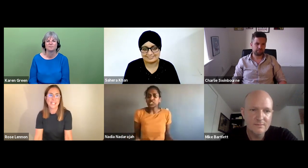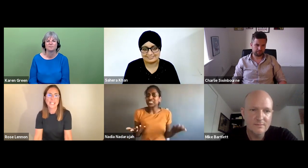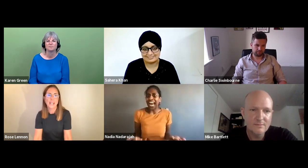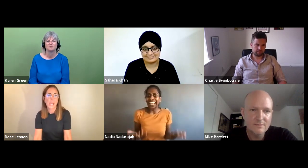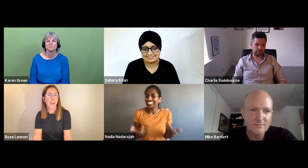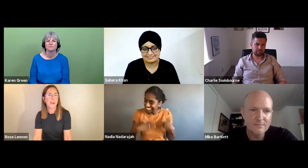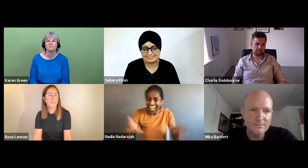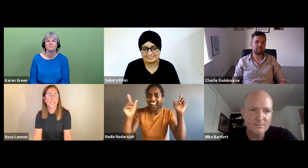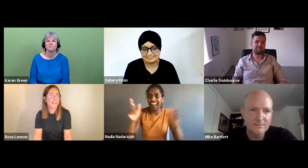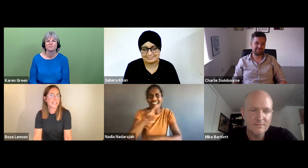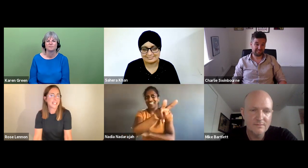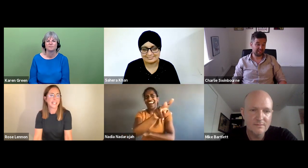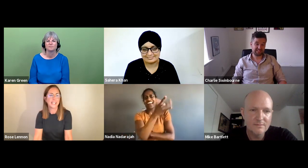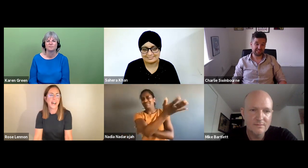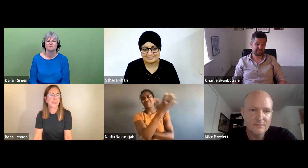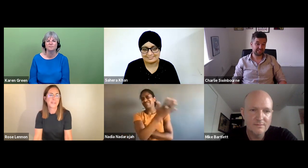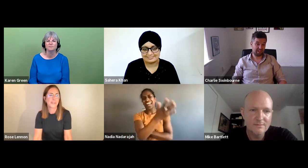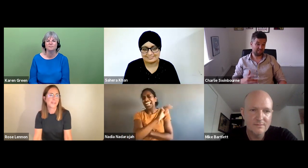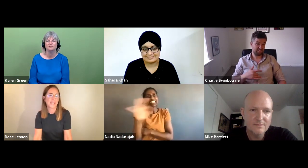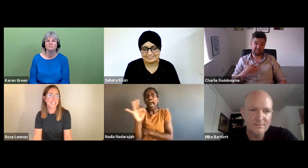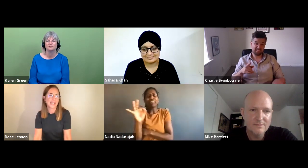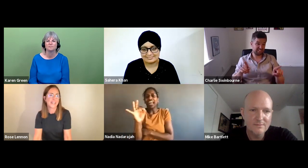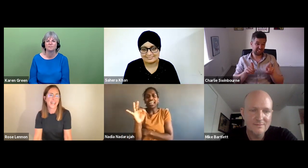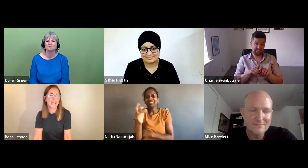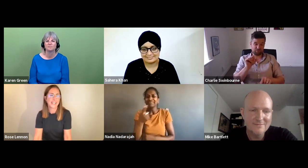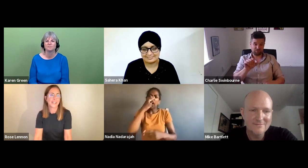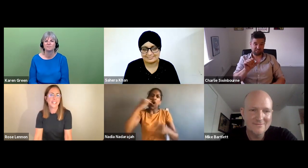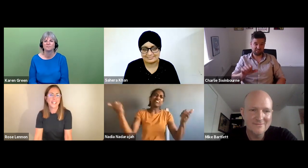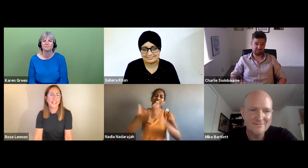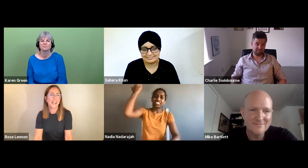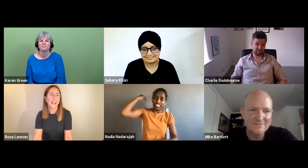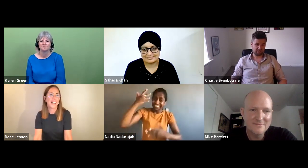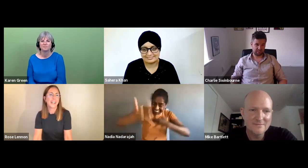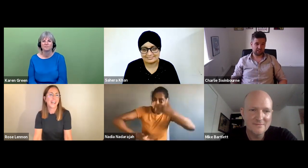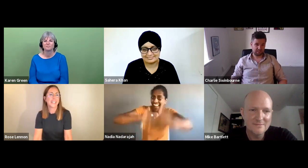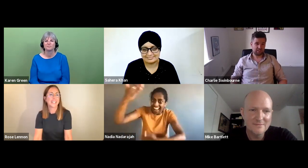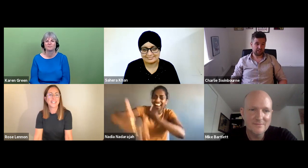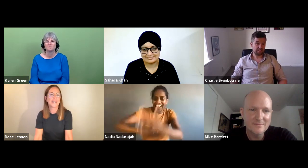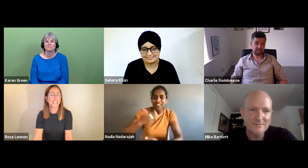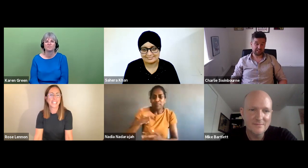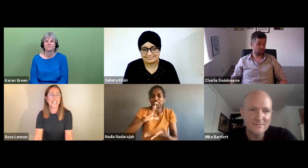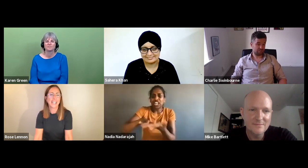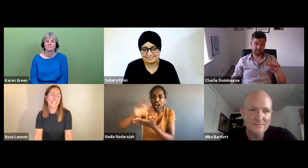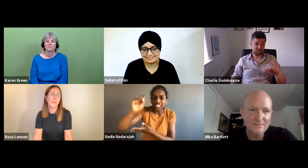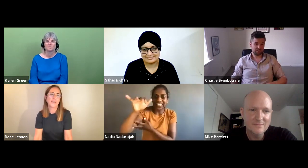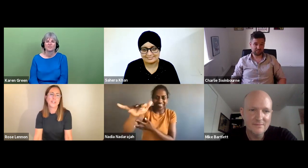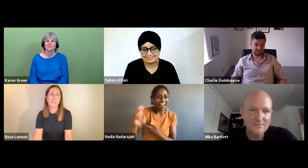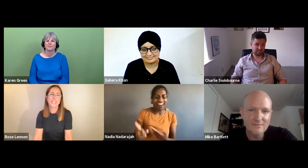years. The characters are still alive. I'm sure they're still out there. So I don't think it's not one of those stories